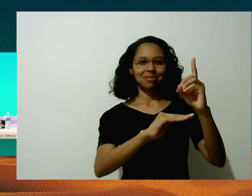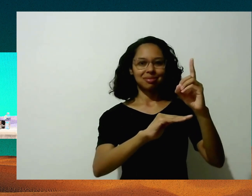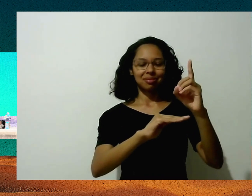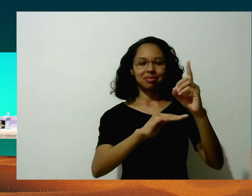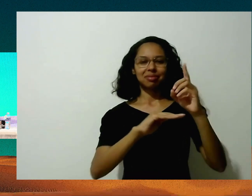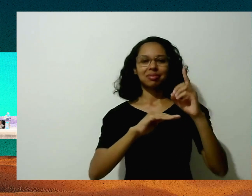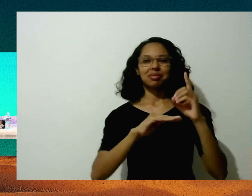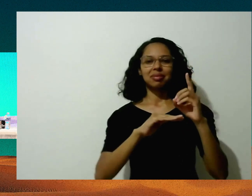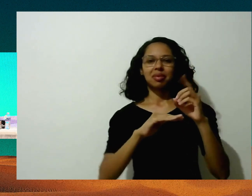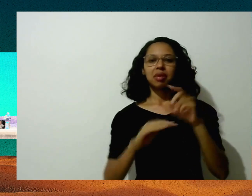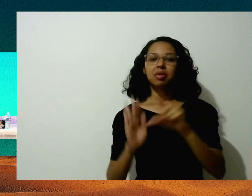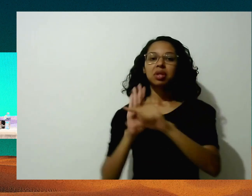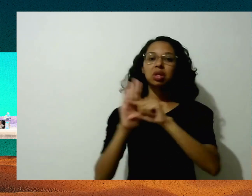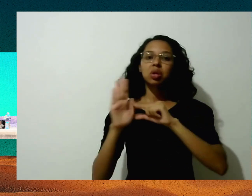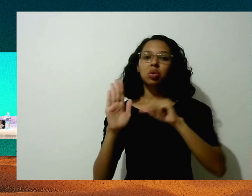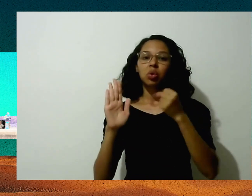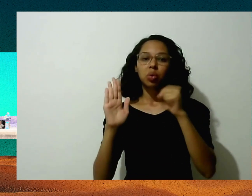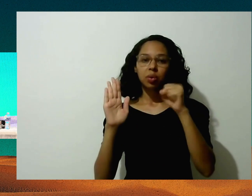under his feet.